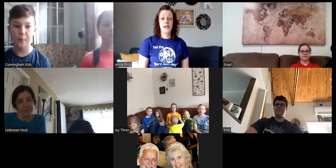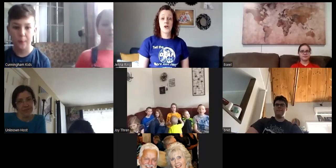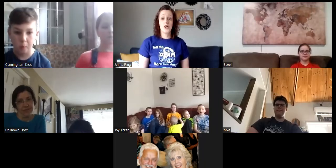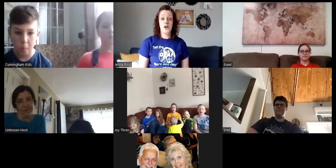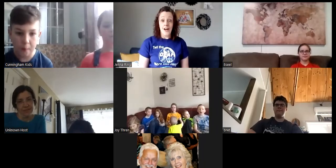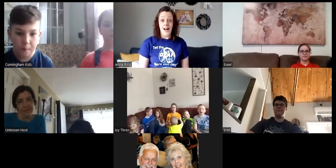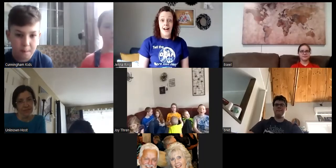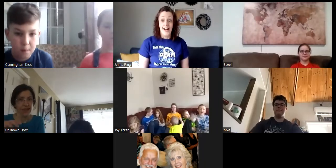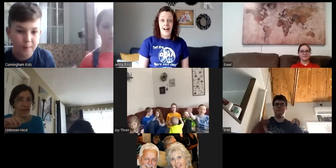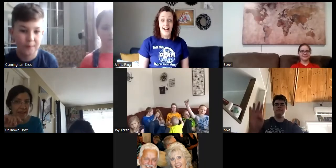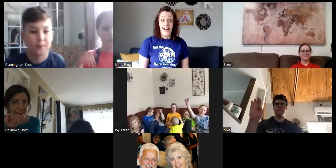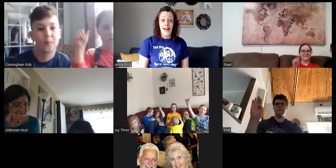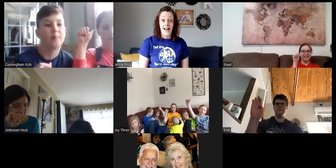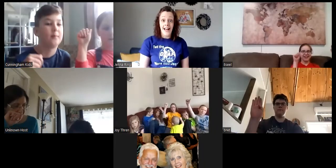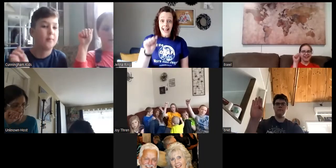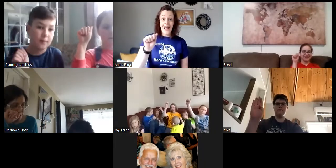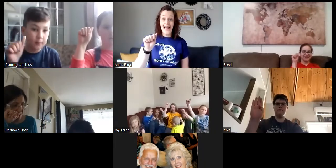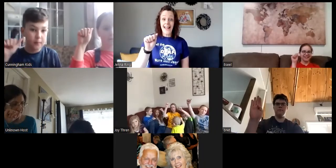with the letter